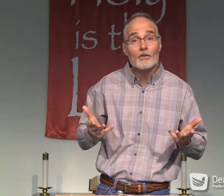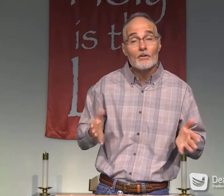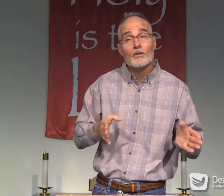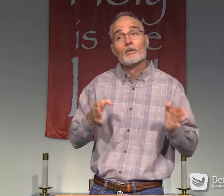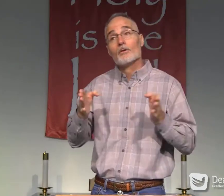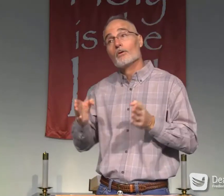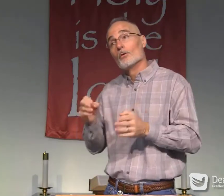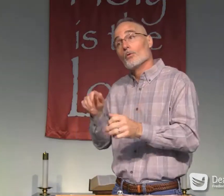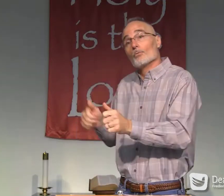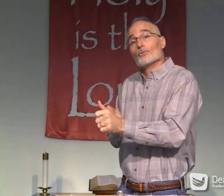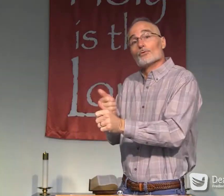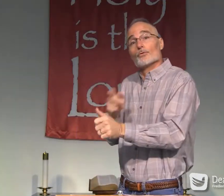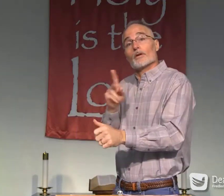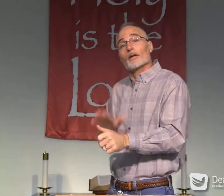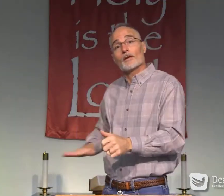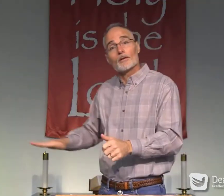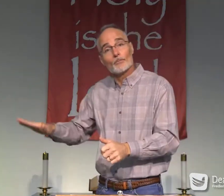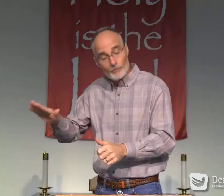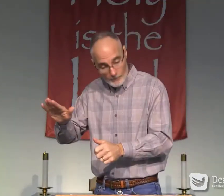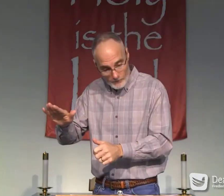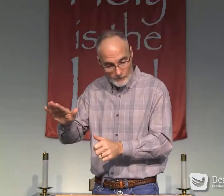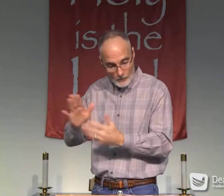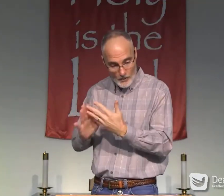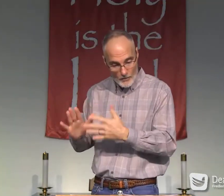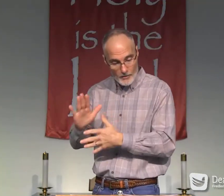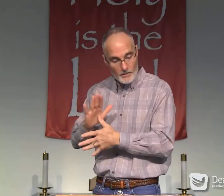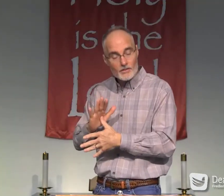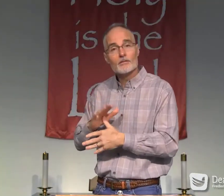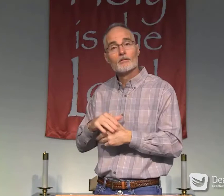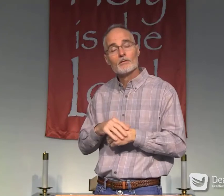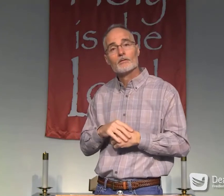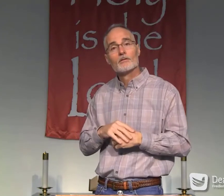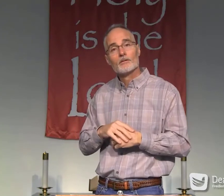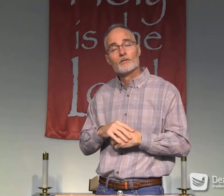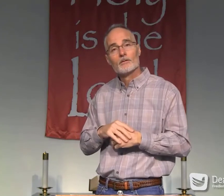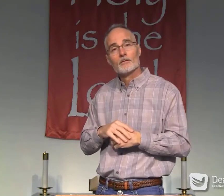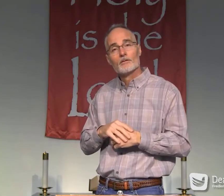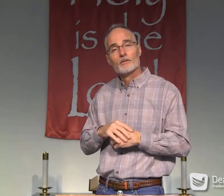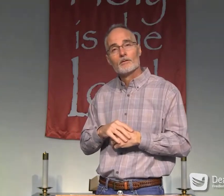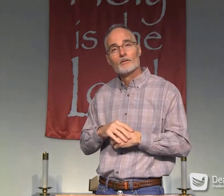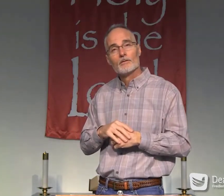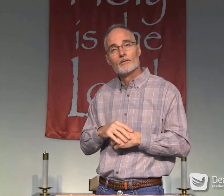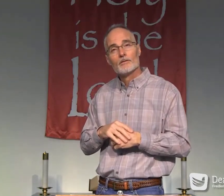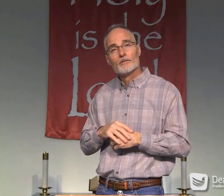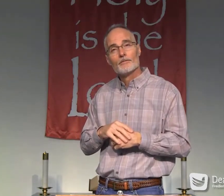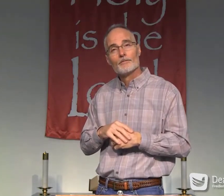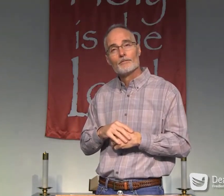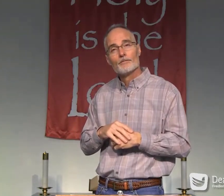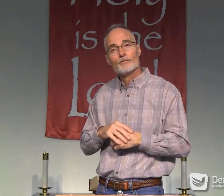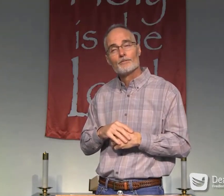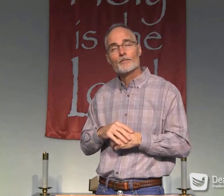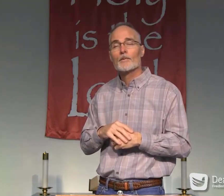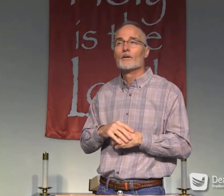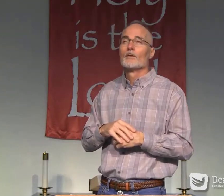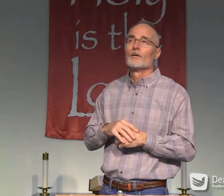What are your temporary, are they on, is it on temporary earthly priorities or lasting eternal ones?